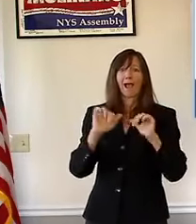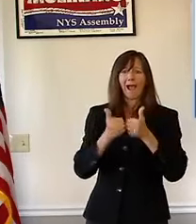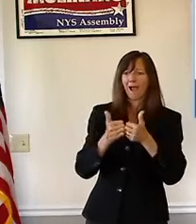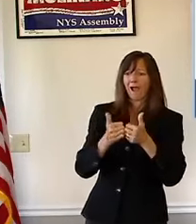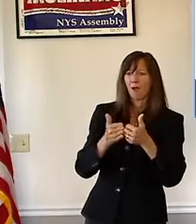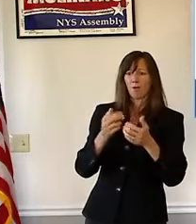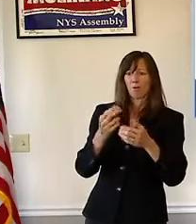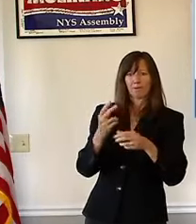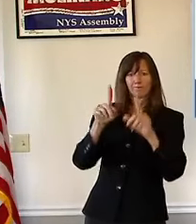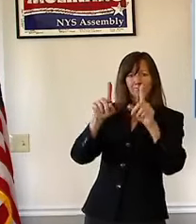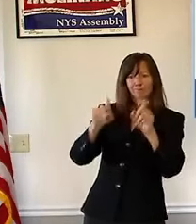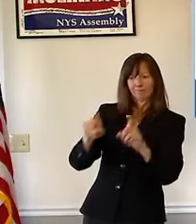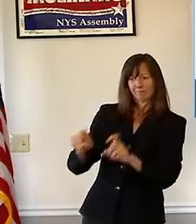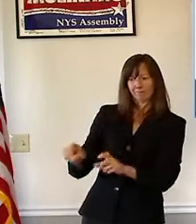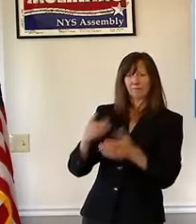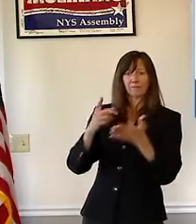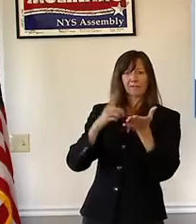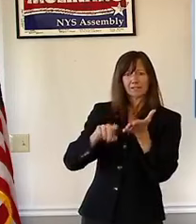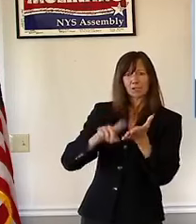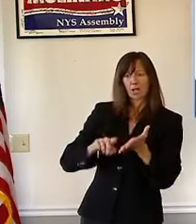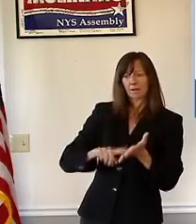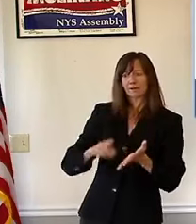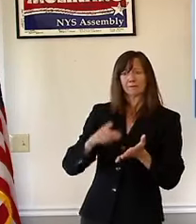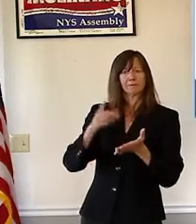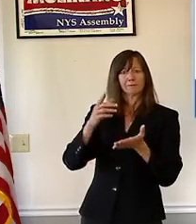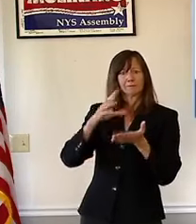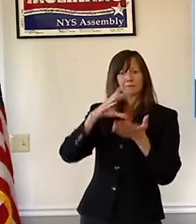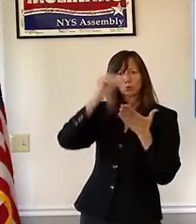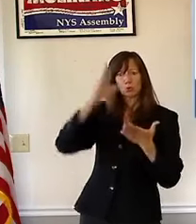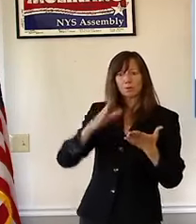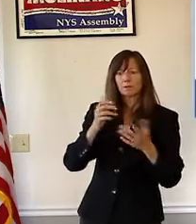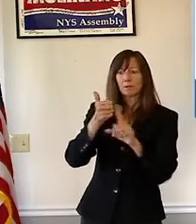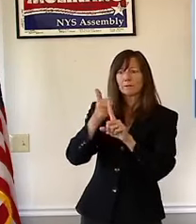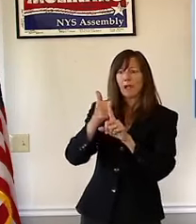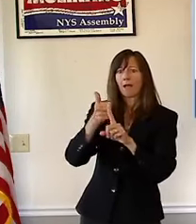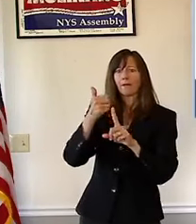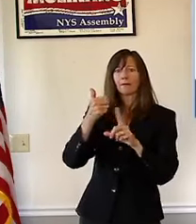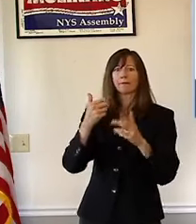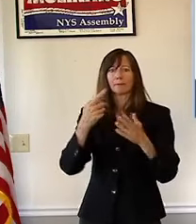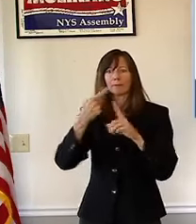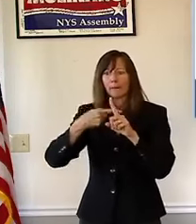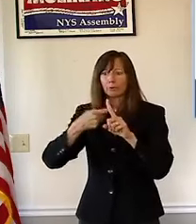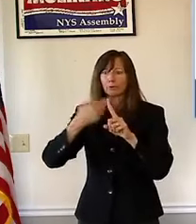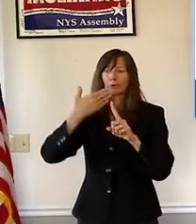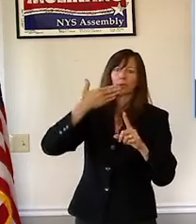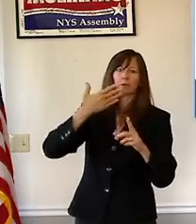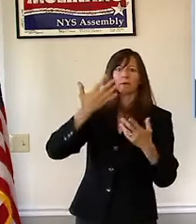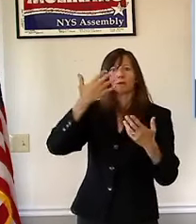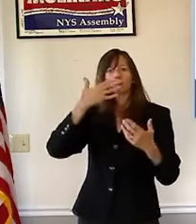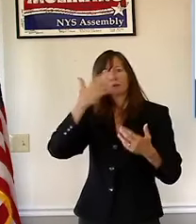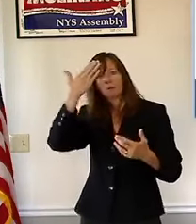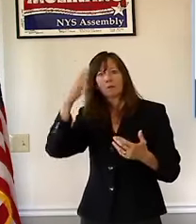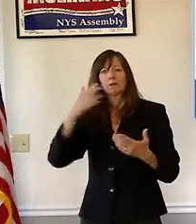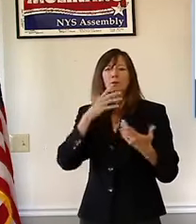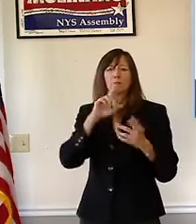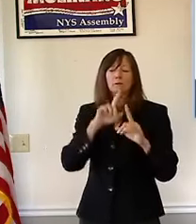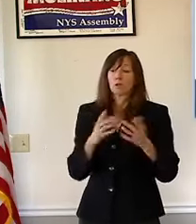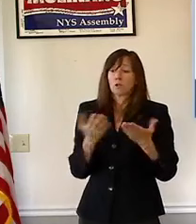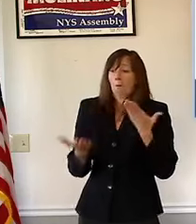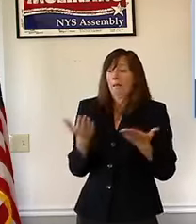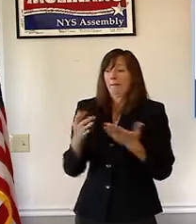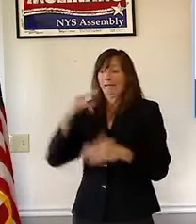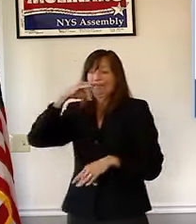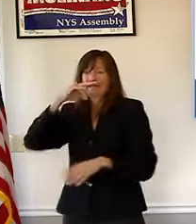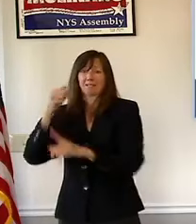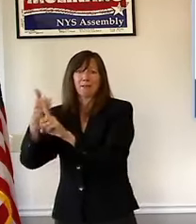have a lot of kids who may have very minimal, if not any symptoms, if